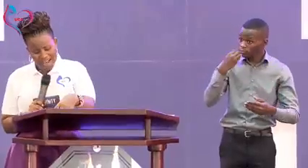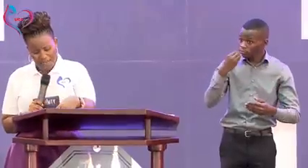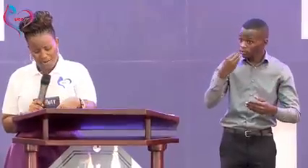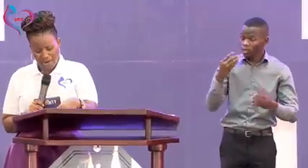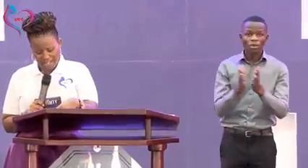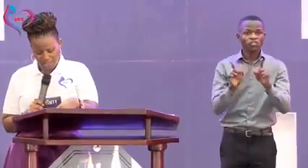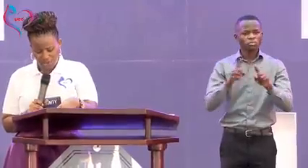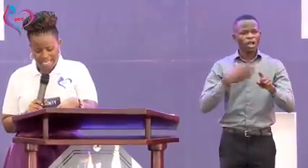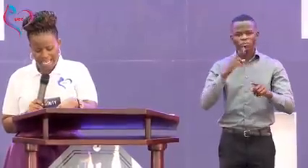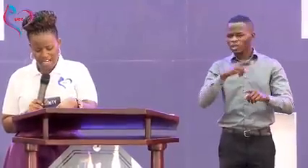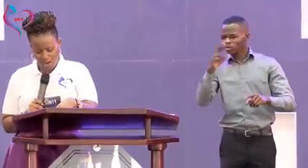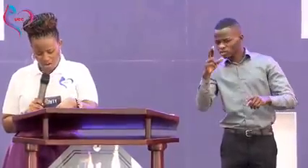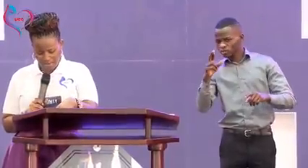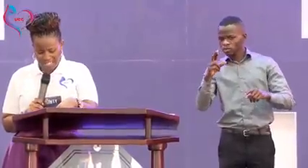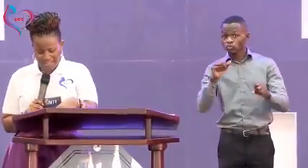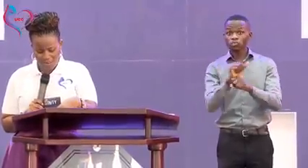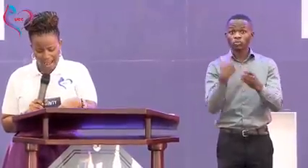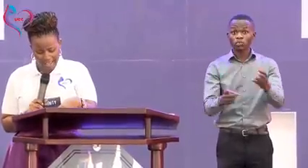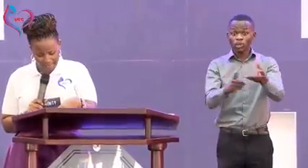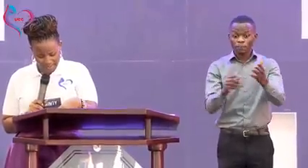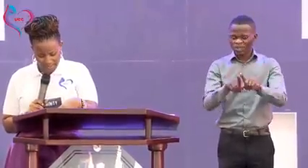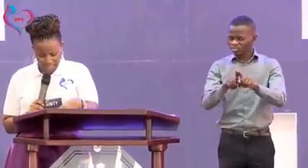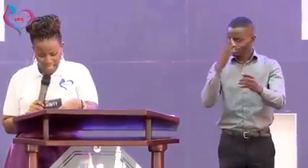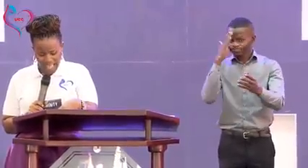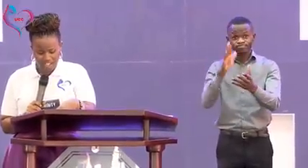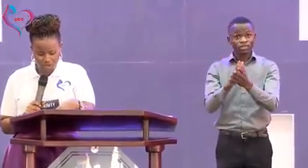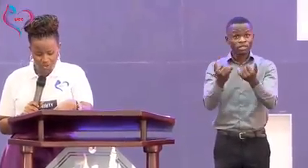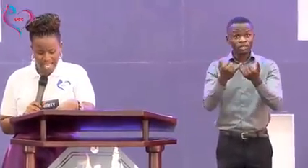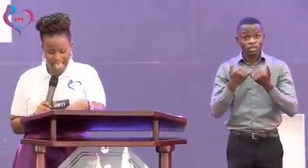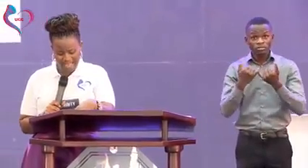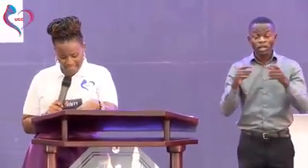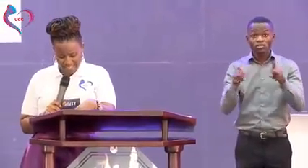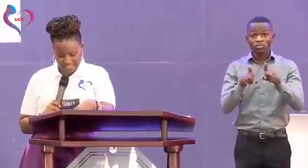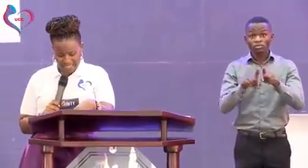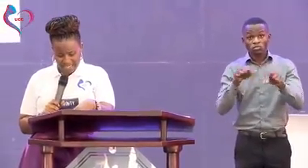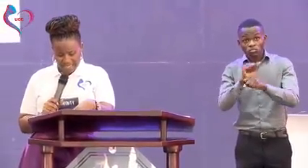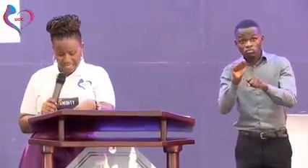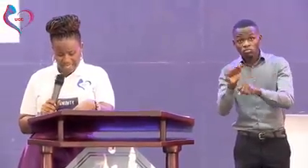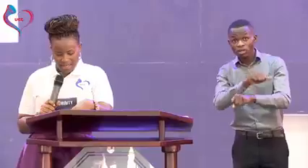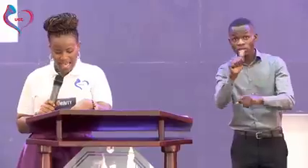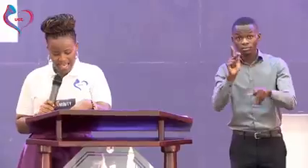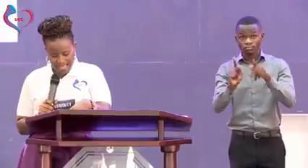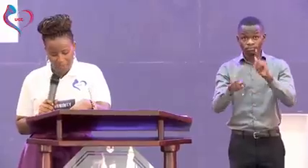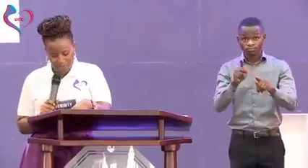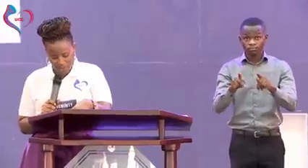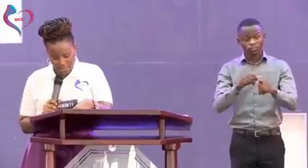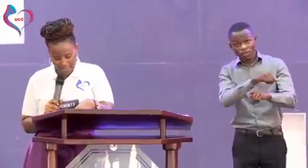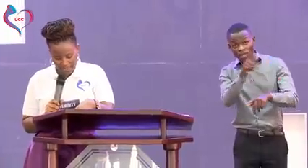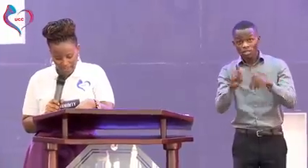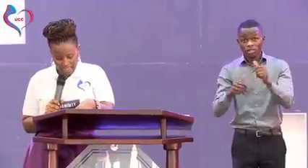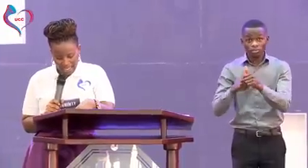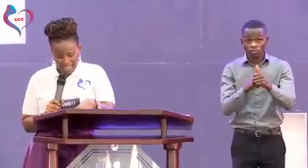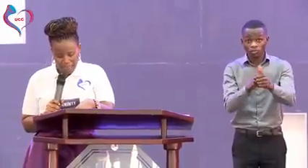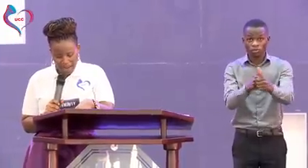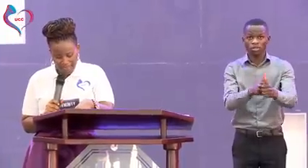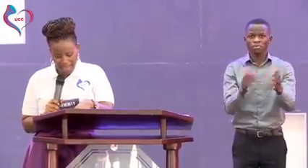Do we have no right to take along believing wives, as do others, the other apostles,